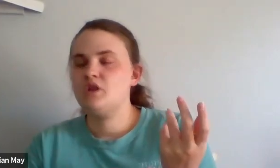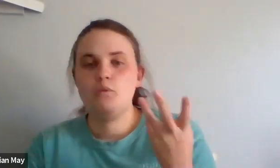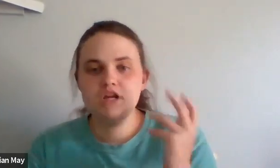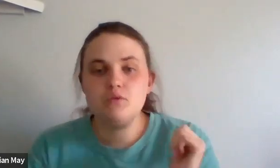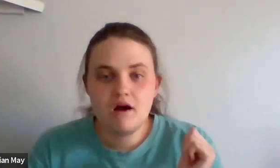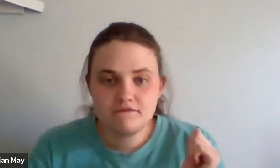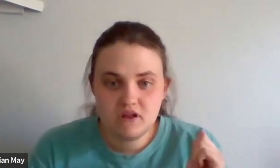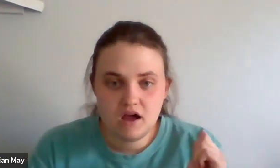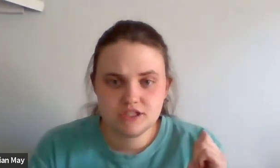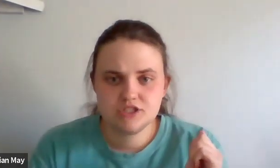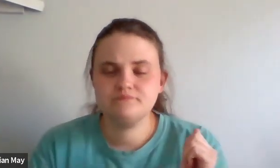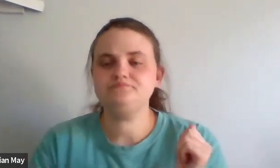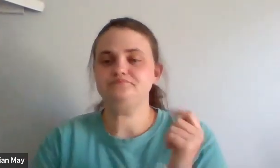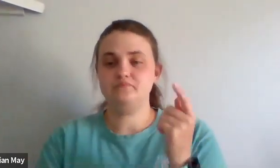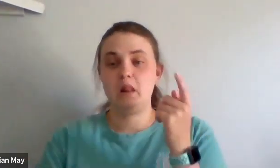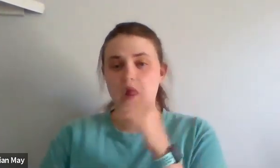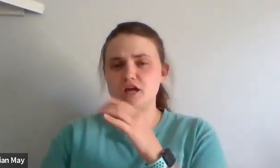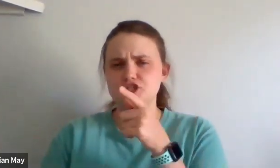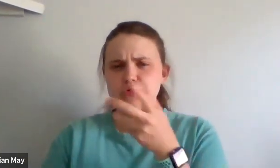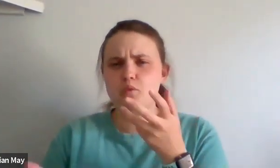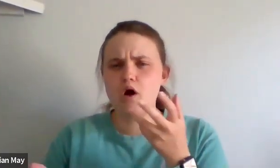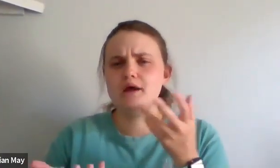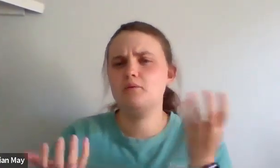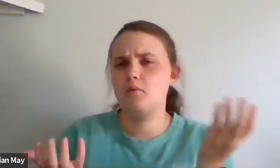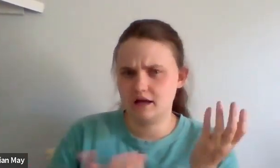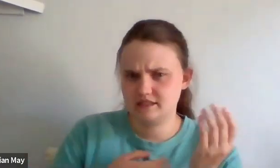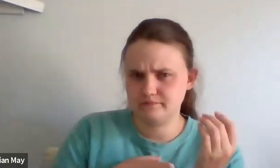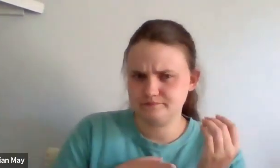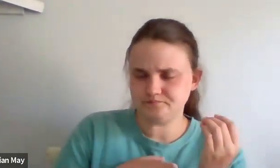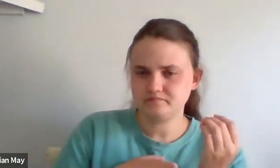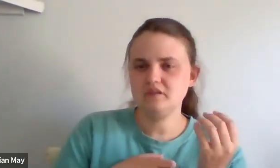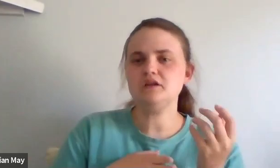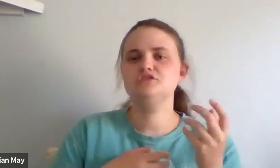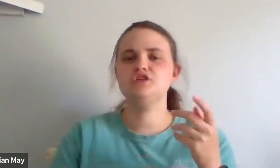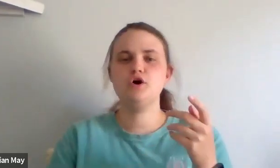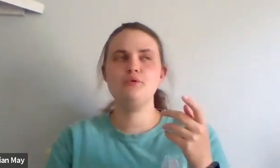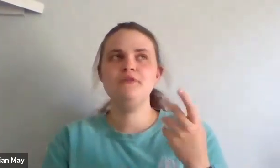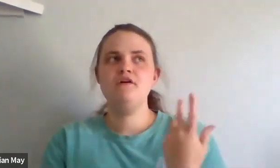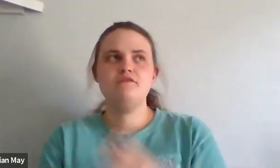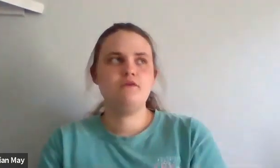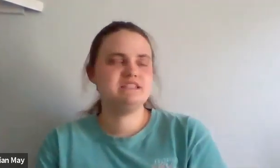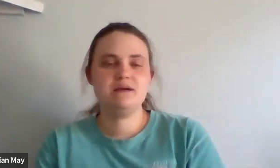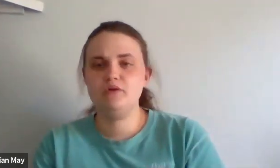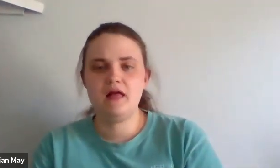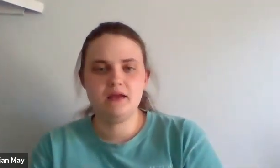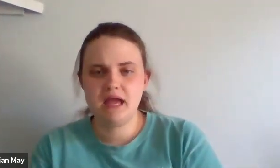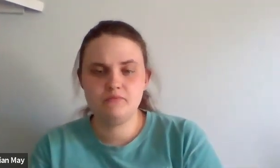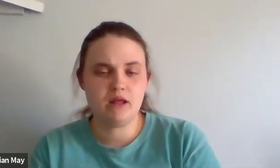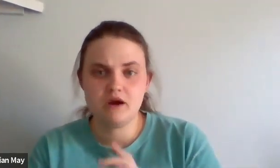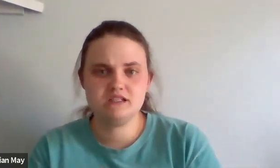what do you want for lunch? Lunch, you want what? So, for example, like paper, like where's the